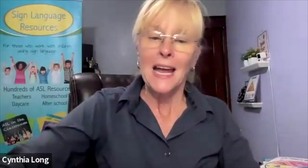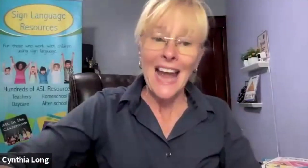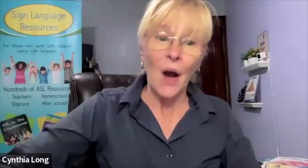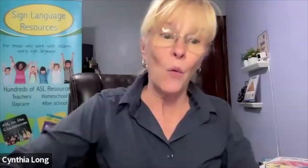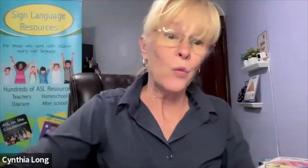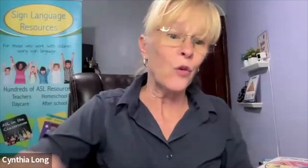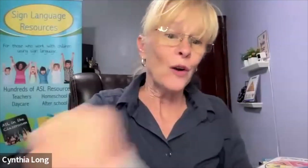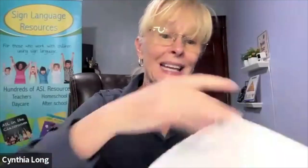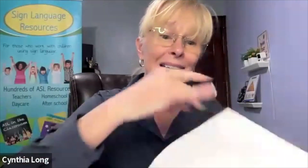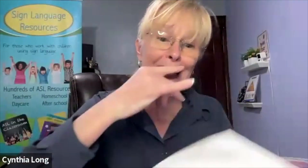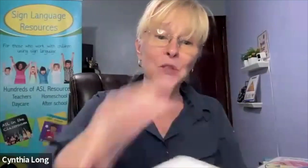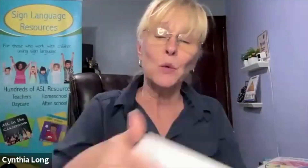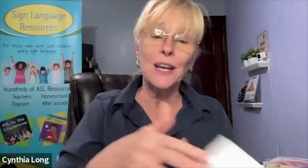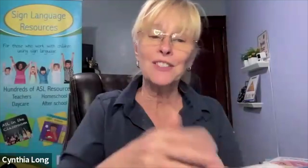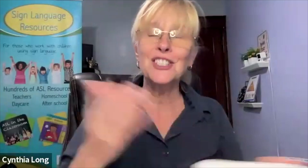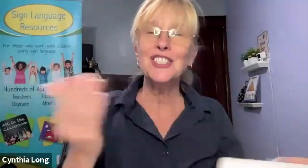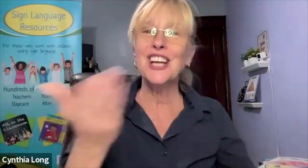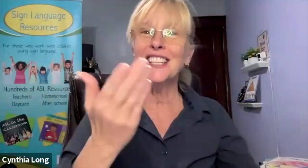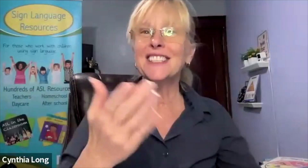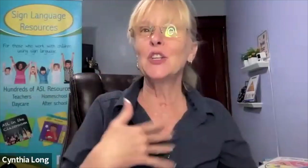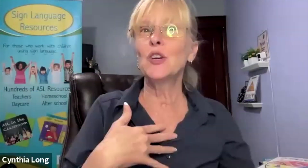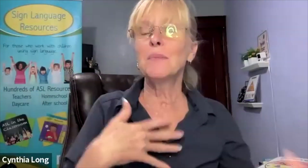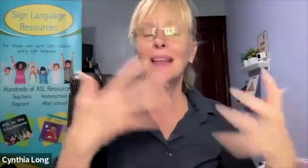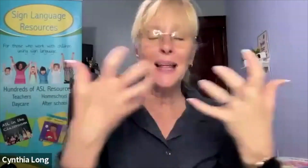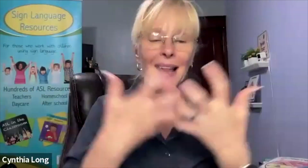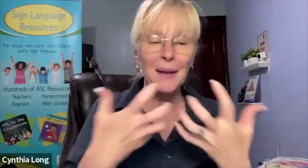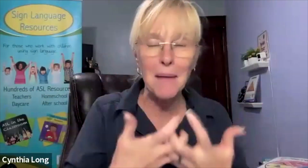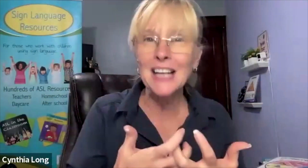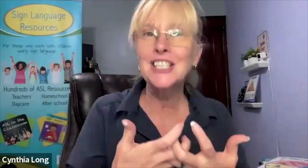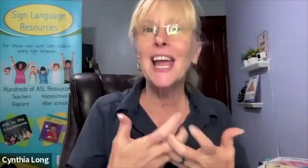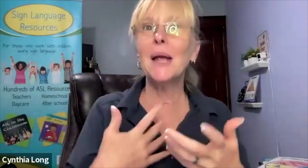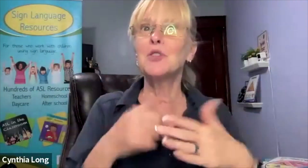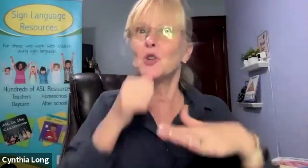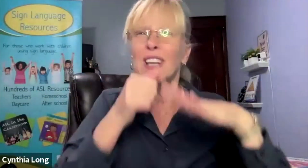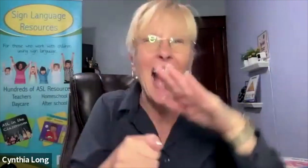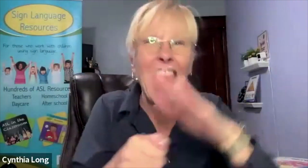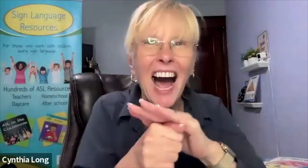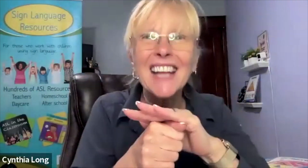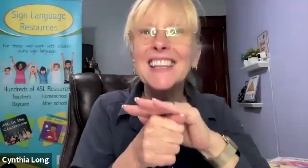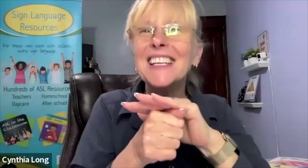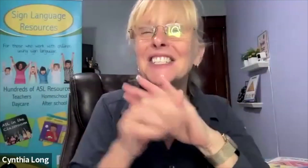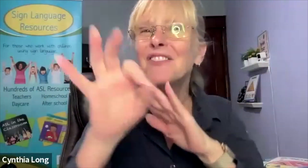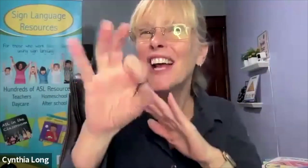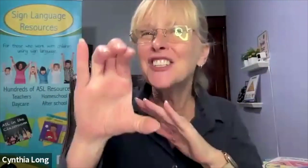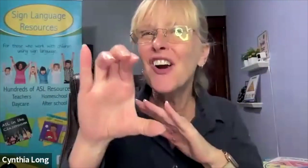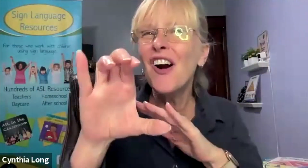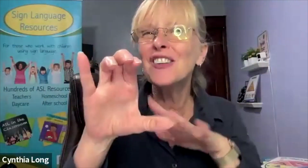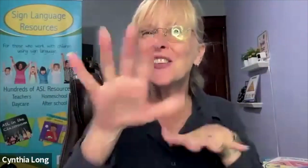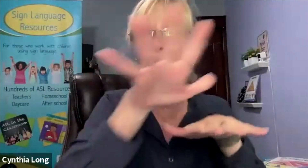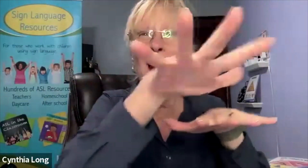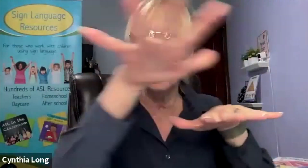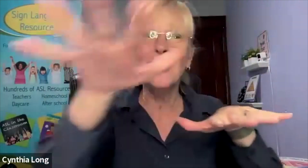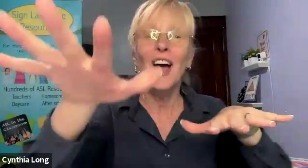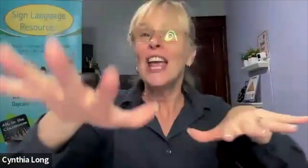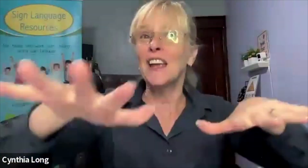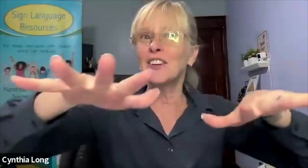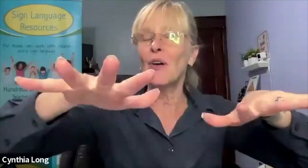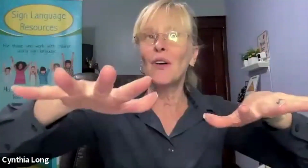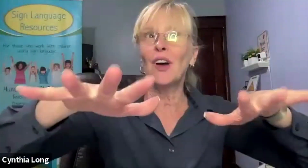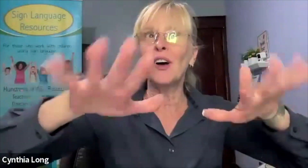Now, for the kids, we are suggesting you can play like match games. You can hide these flashcards around, even